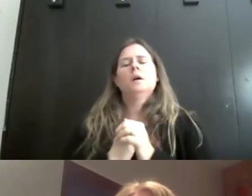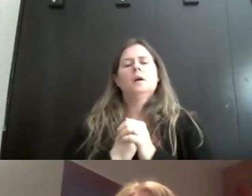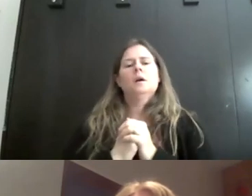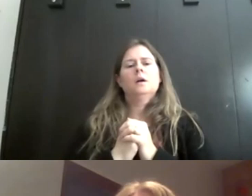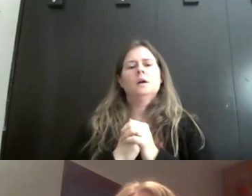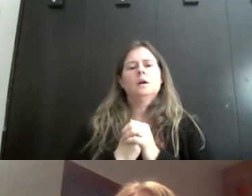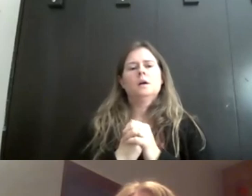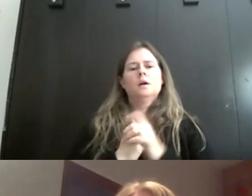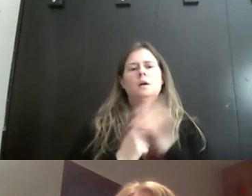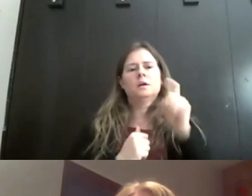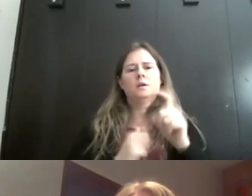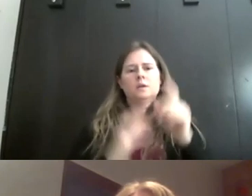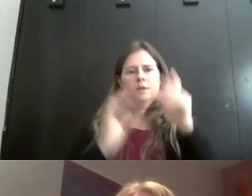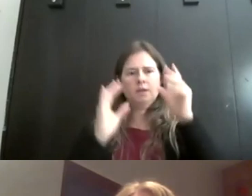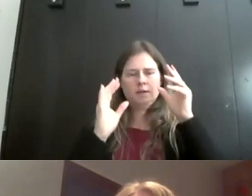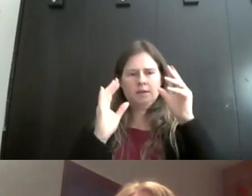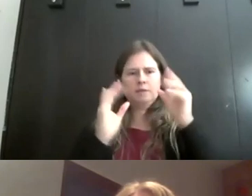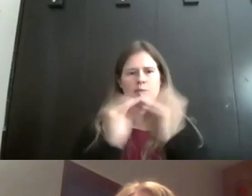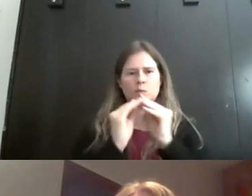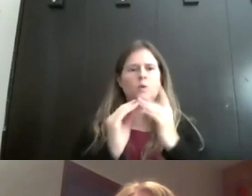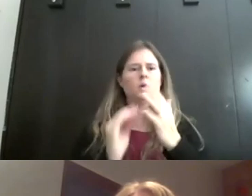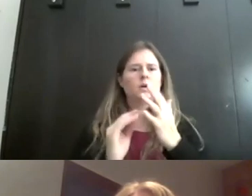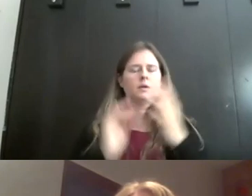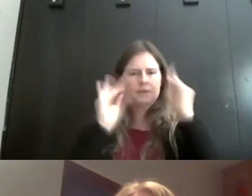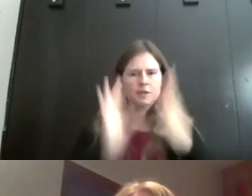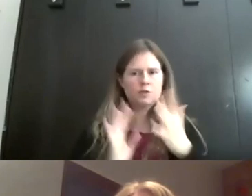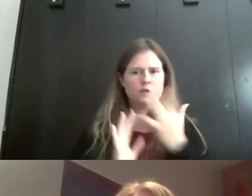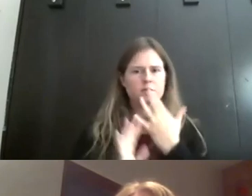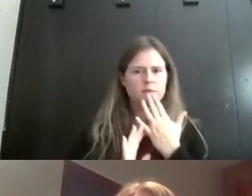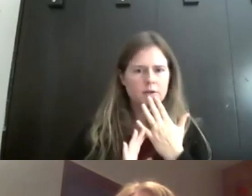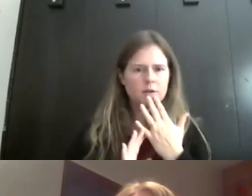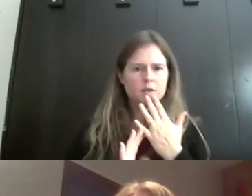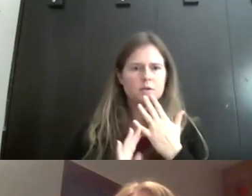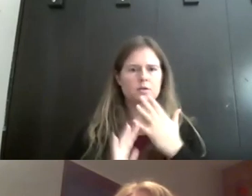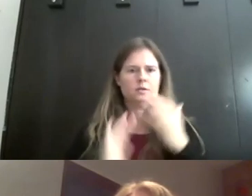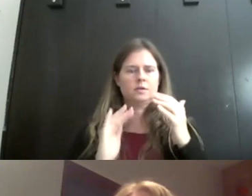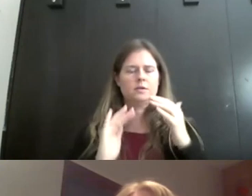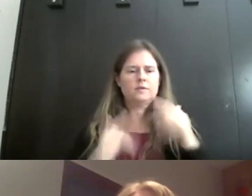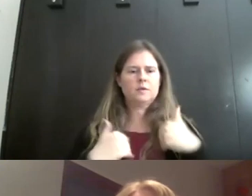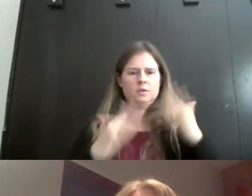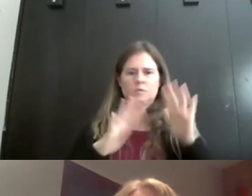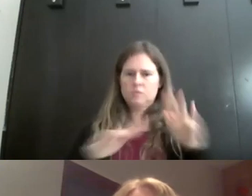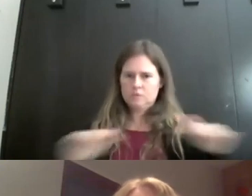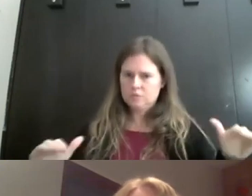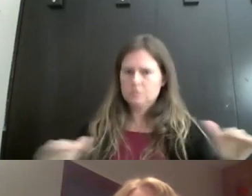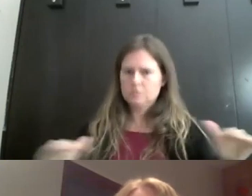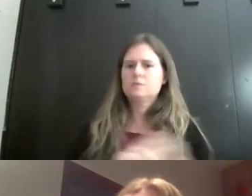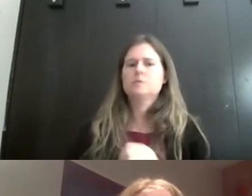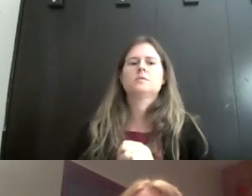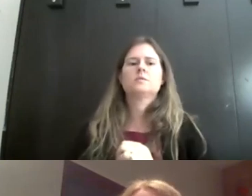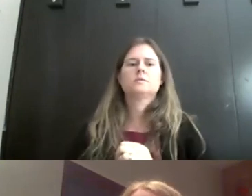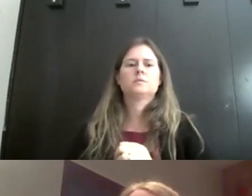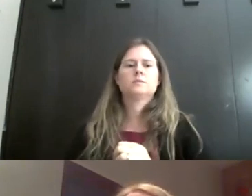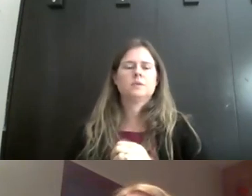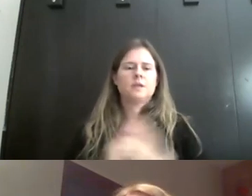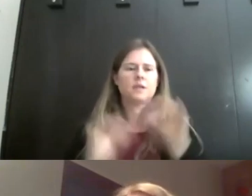teachers of color in the lower grades. That's where we can change this world. We teach the 5-year-olds